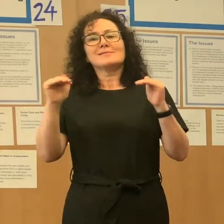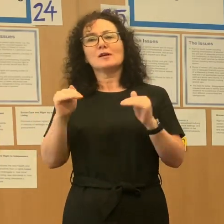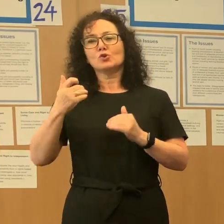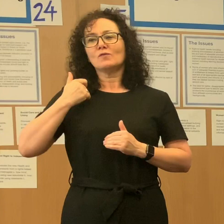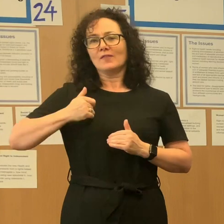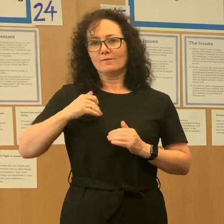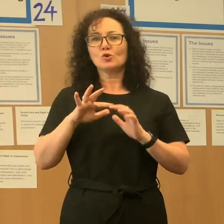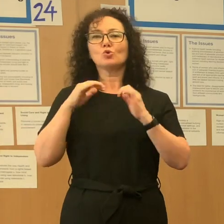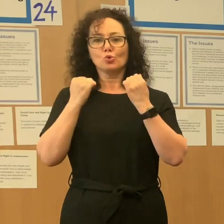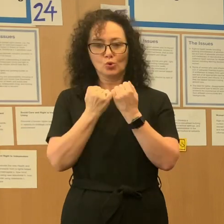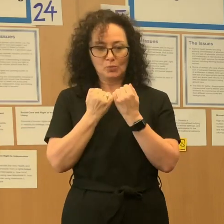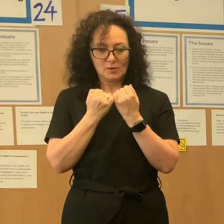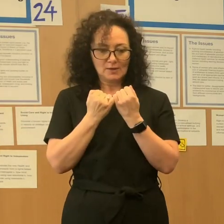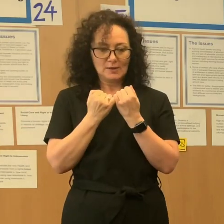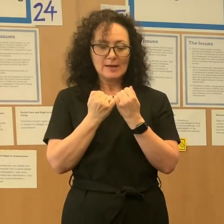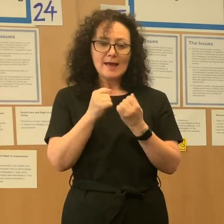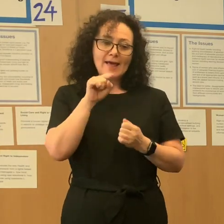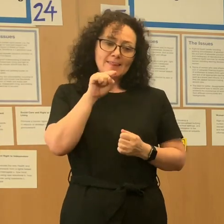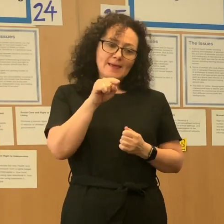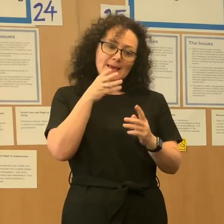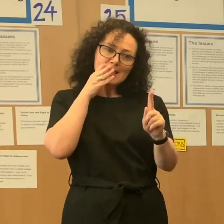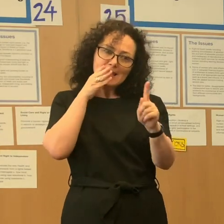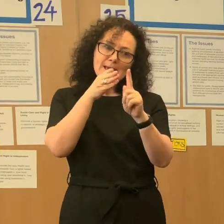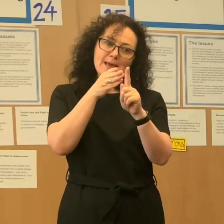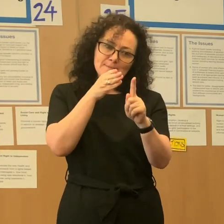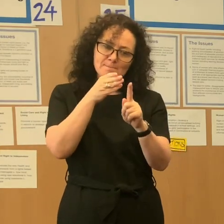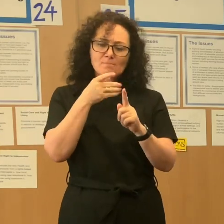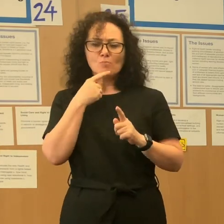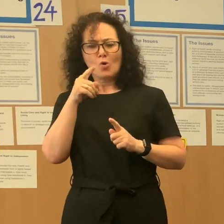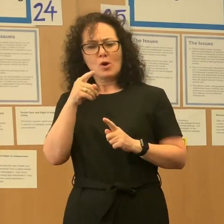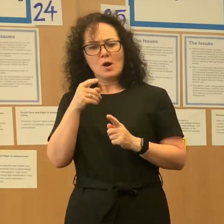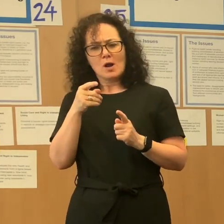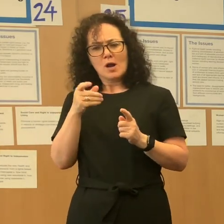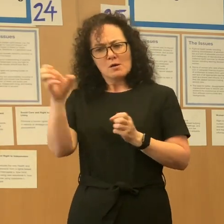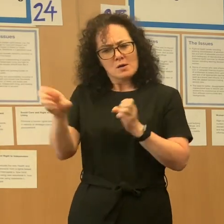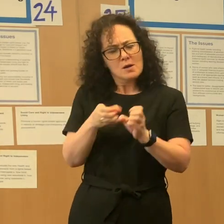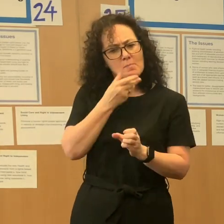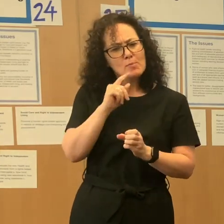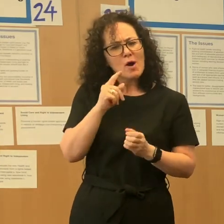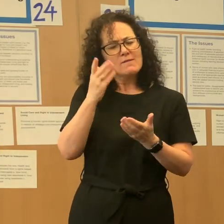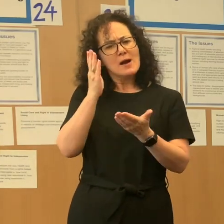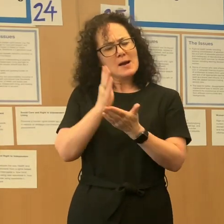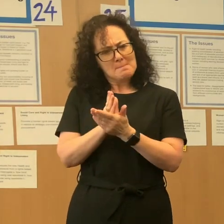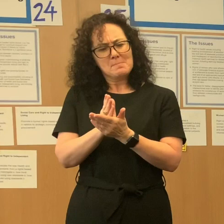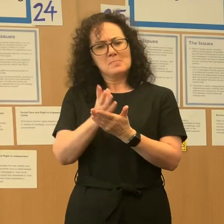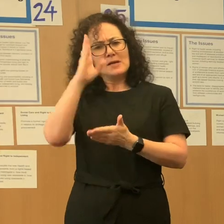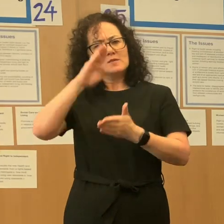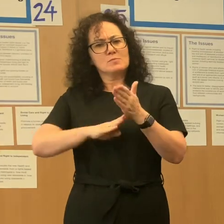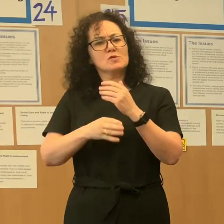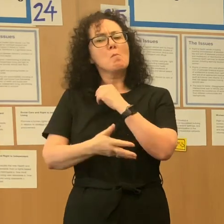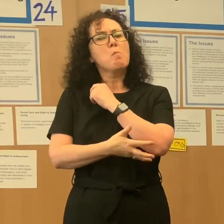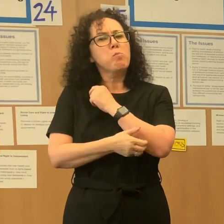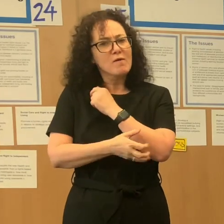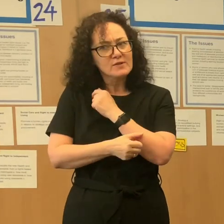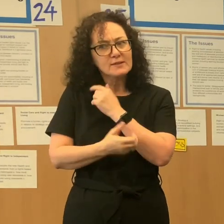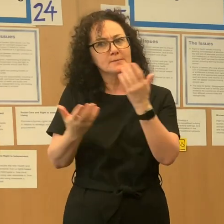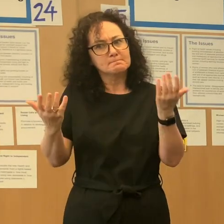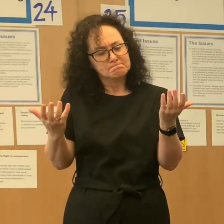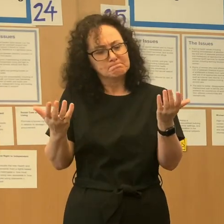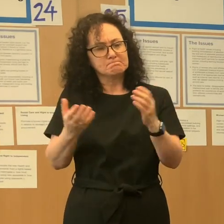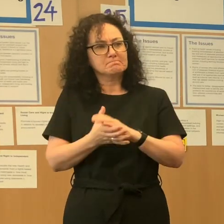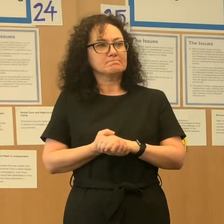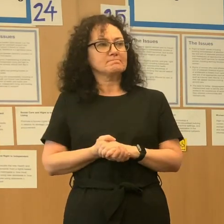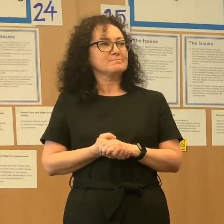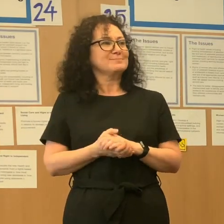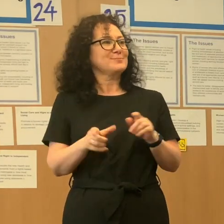group have to have direct experience of poverty and poverty-related issues. And I'm pleased to see that Lizzie is also